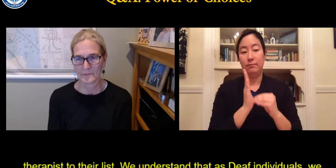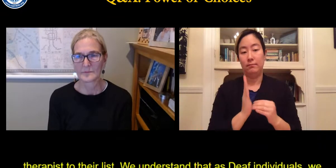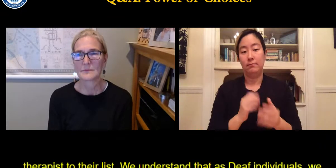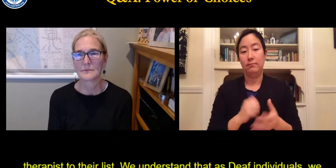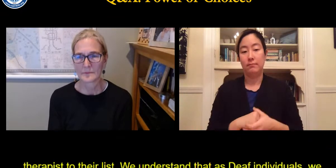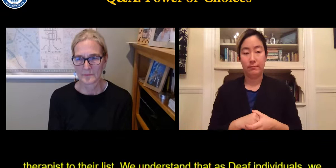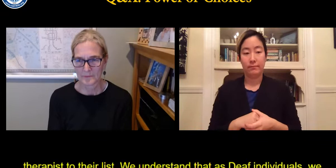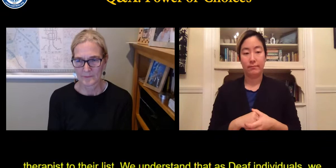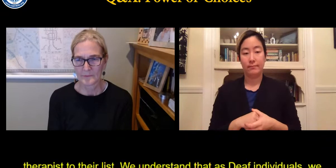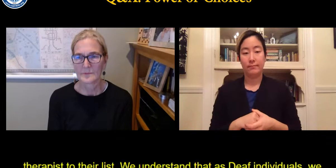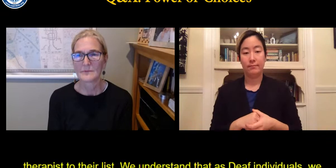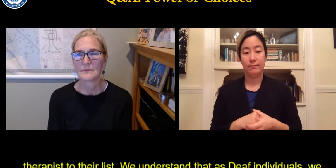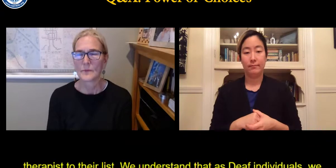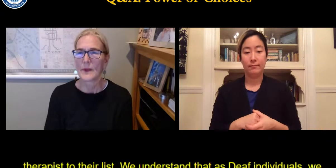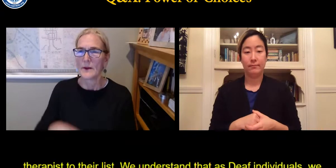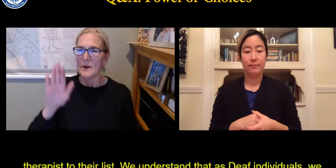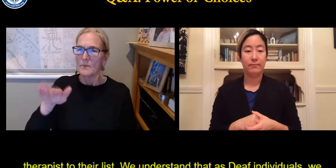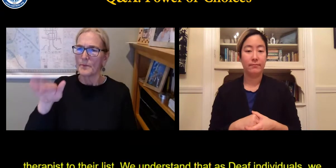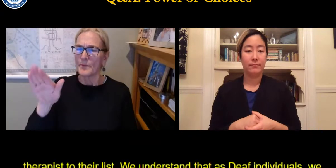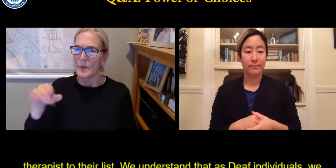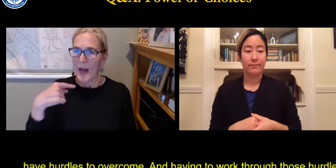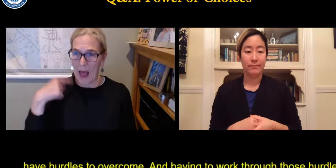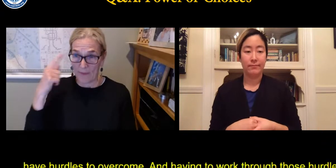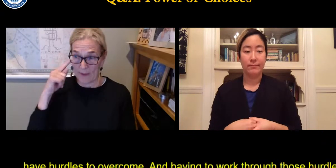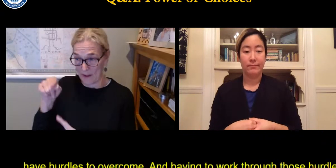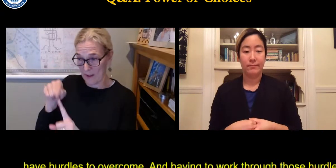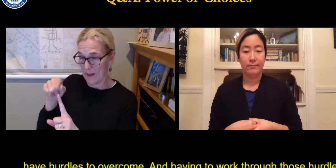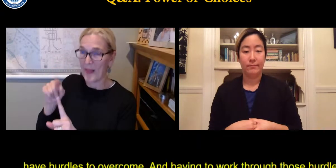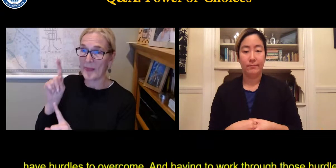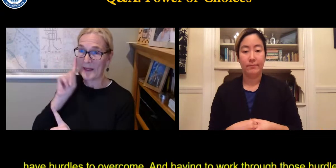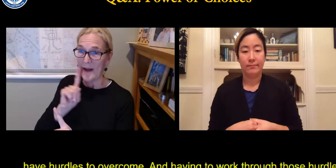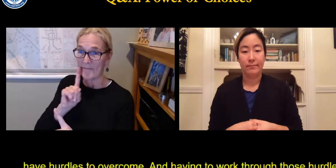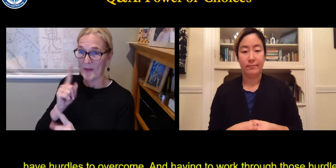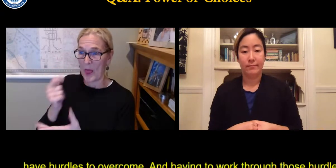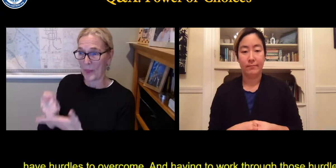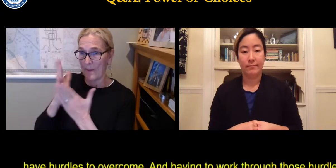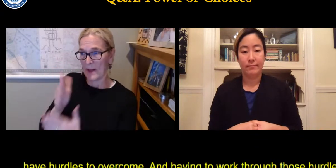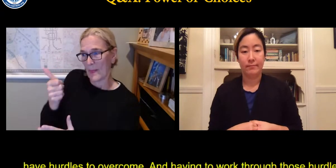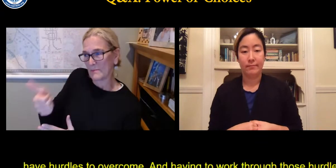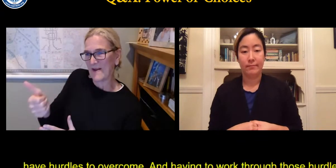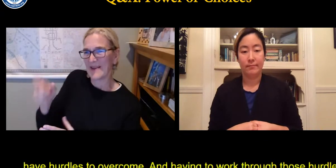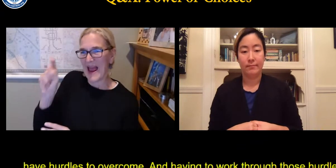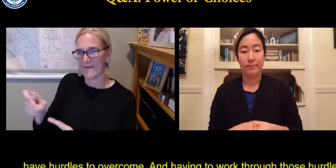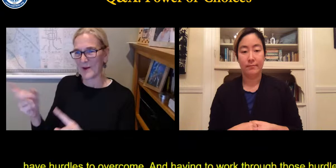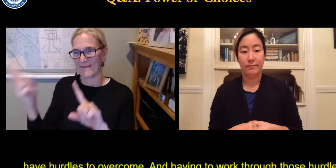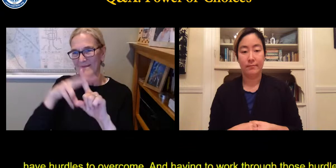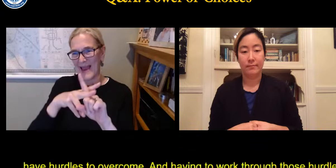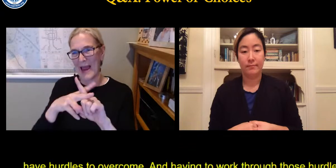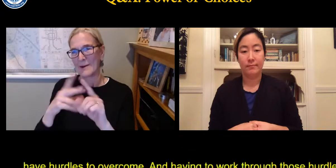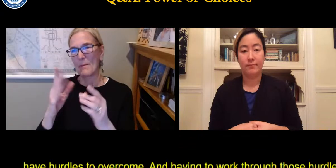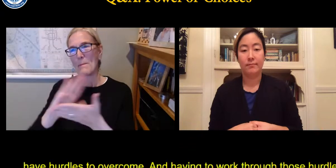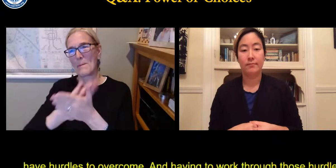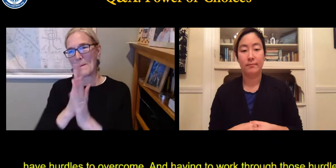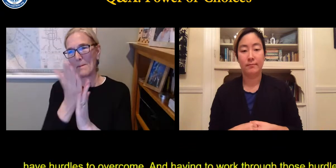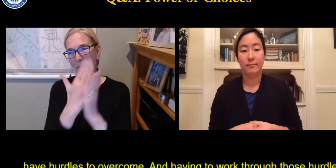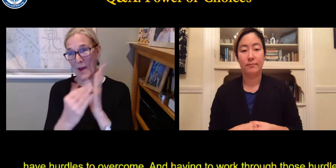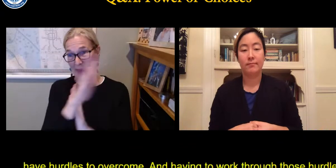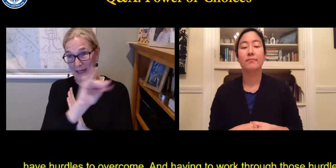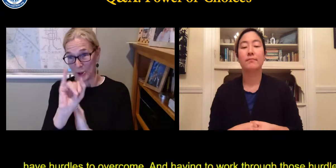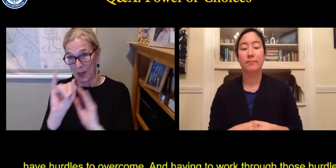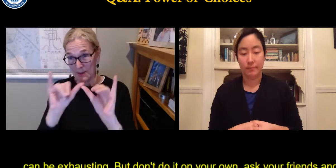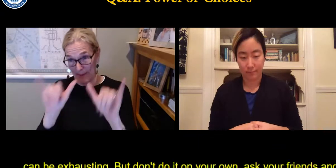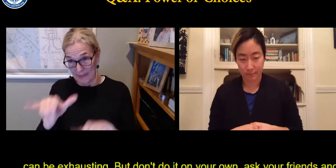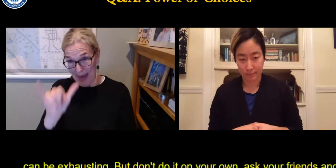and family to help in your effort to fight with the insurance to get you services, and include them so that they can be your support to that.